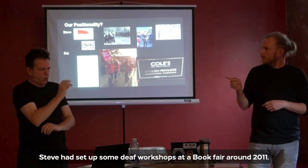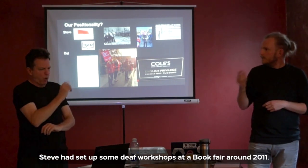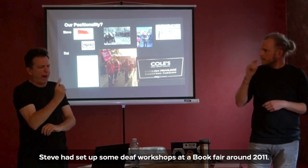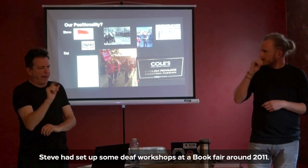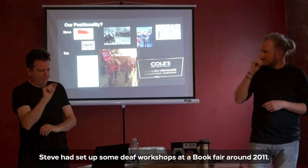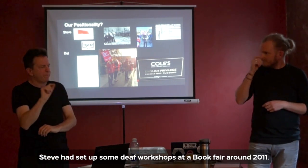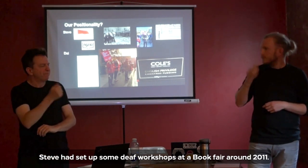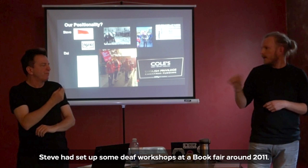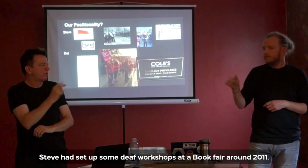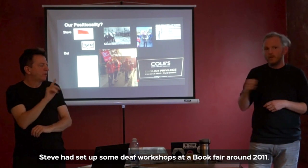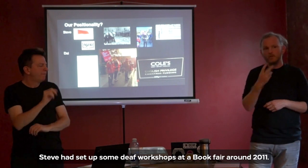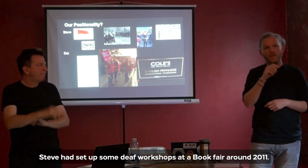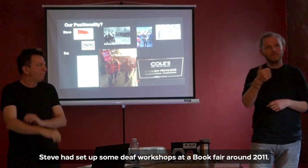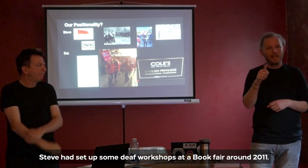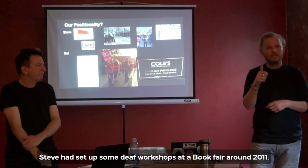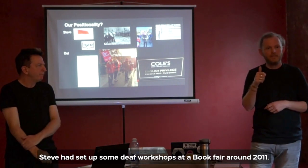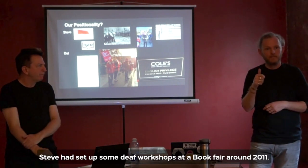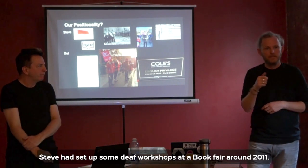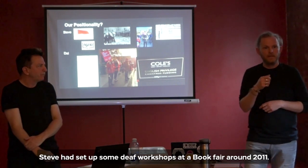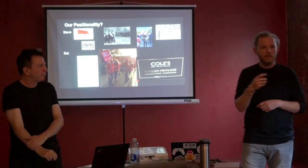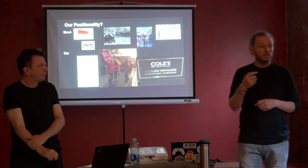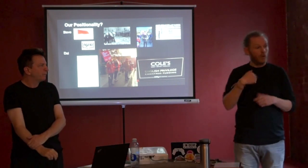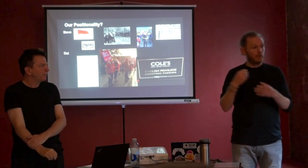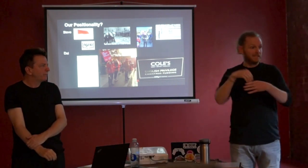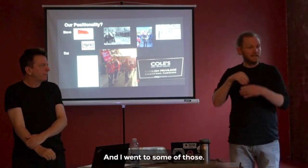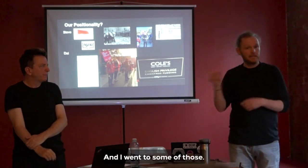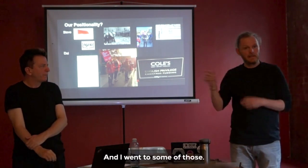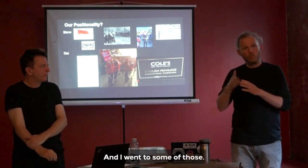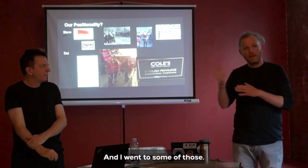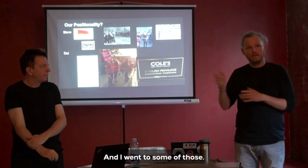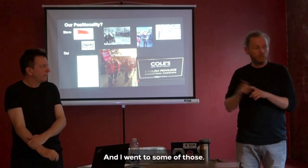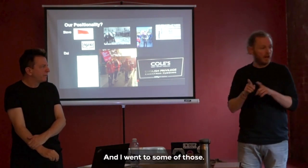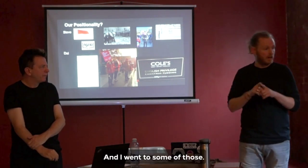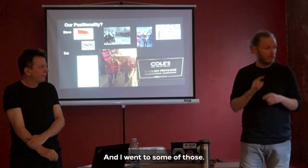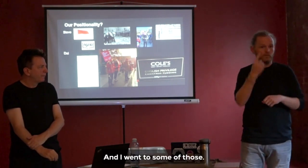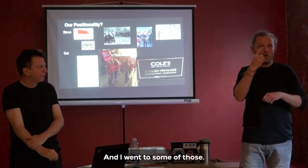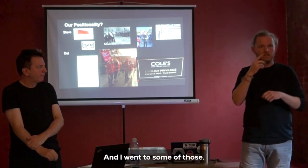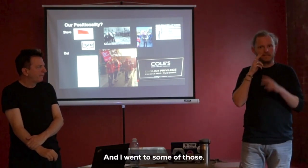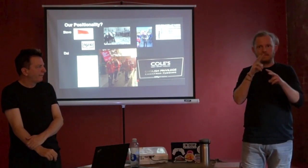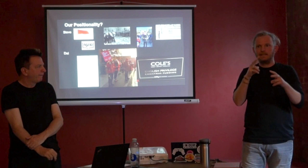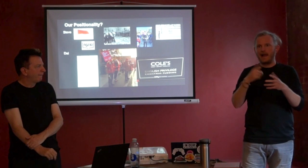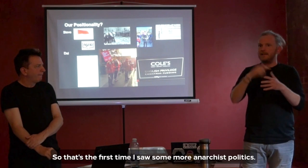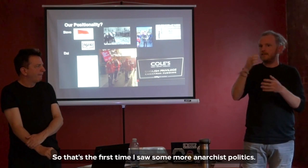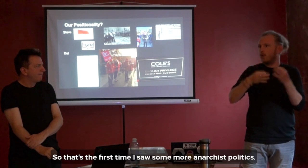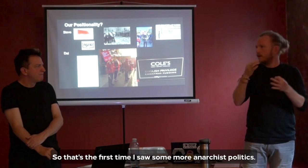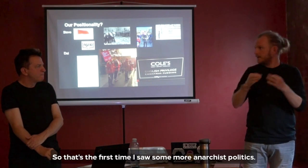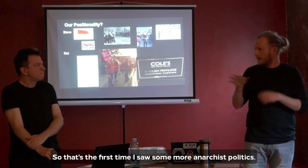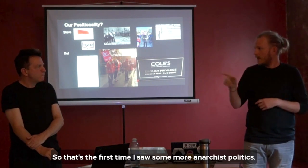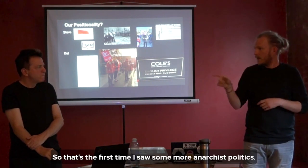sign language around 2011 there, and I went to some of those. So that's the first time